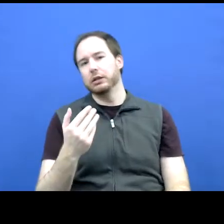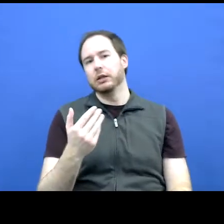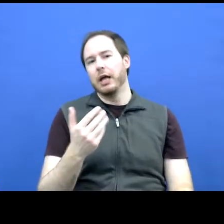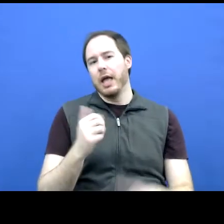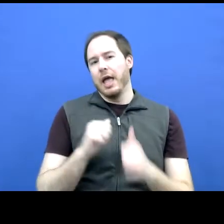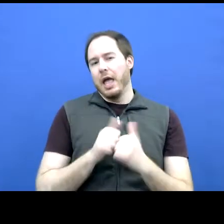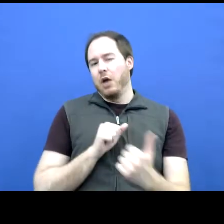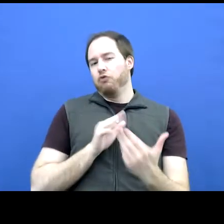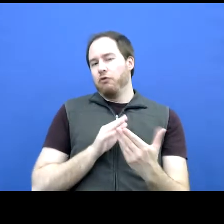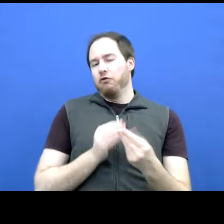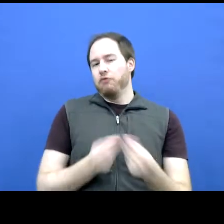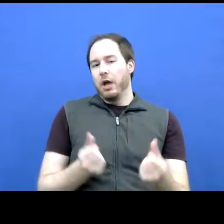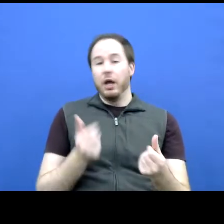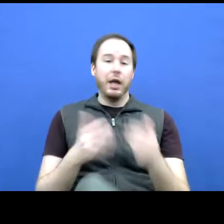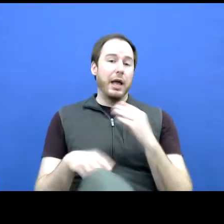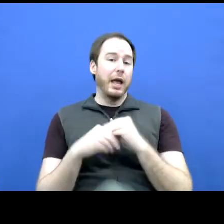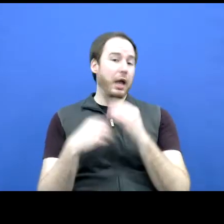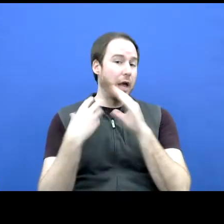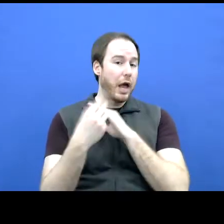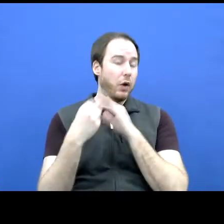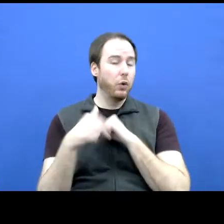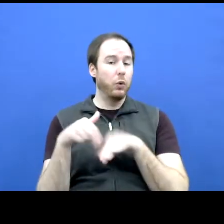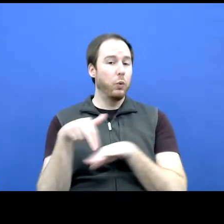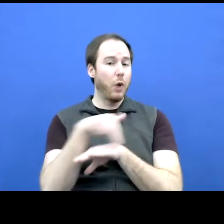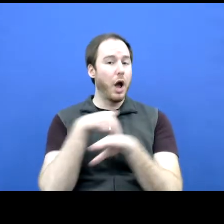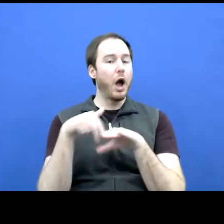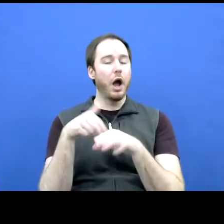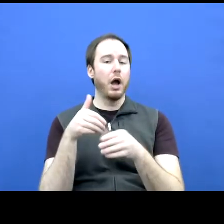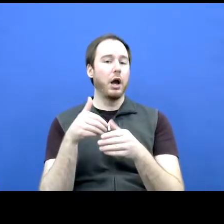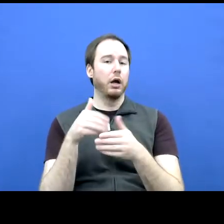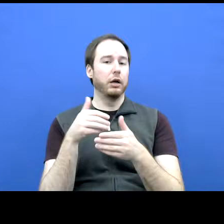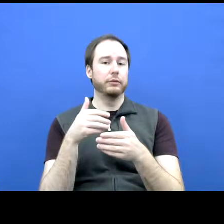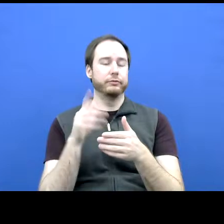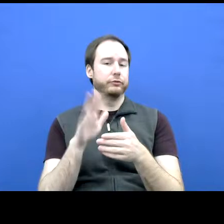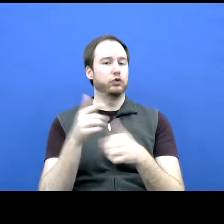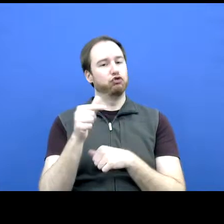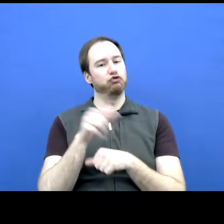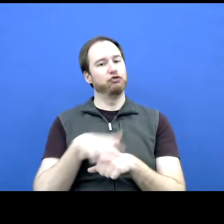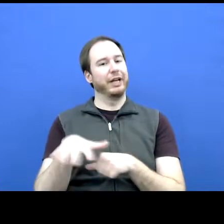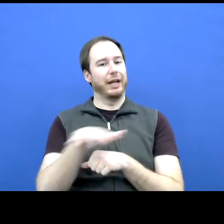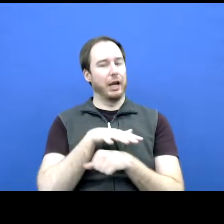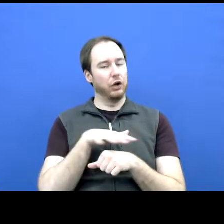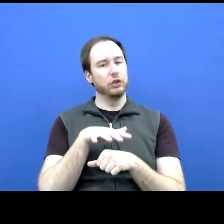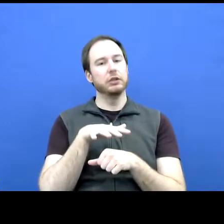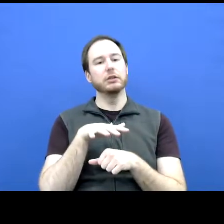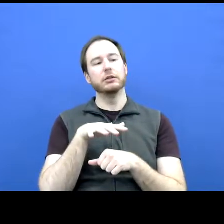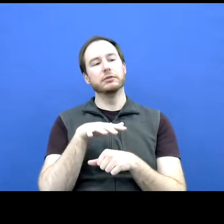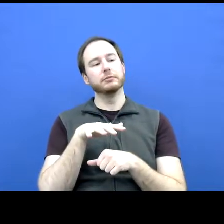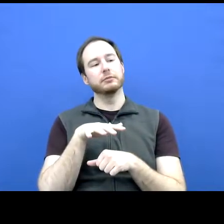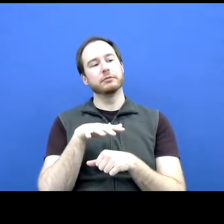that, maybe some outdoor walking trails on some of the green areas, with